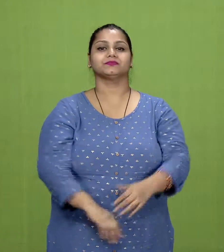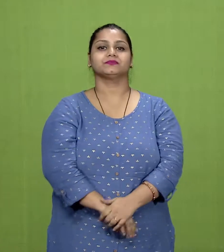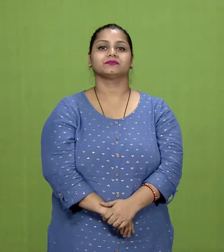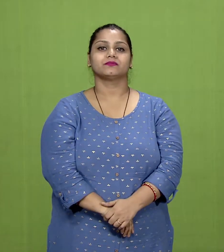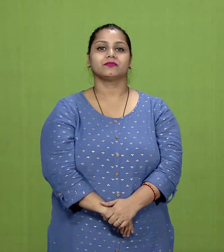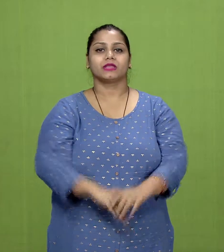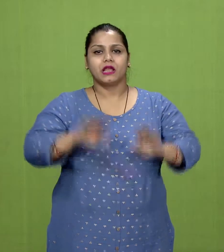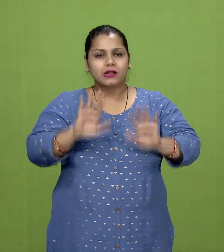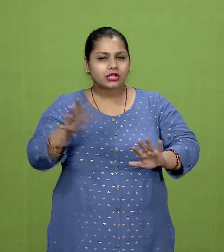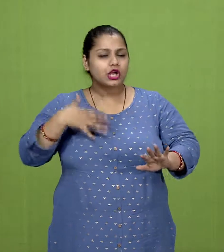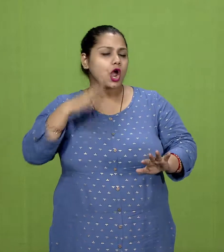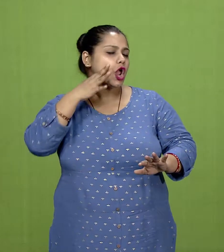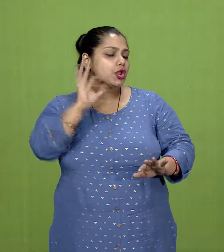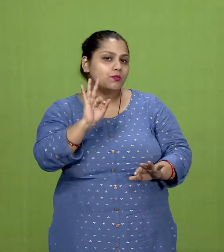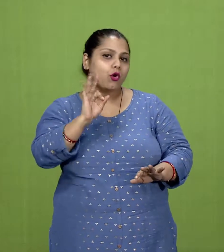had an important say